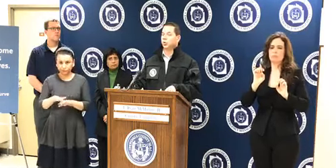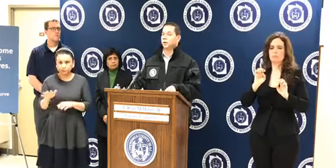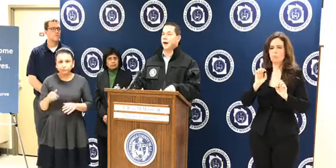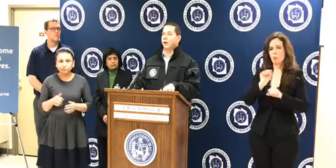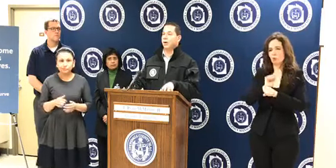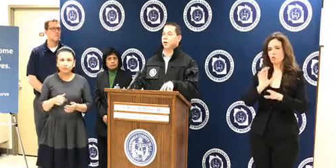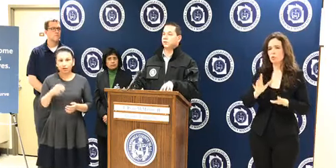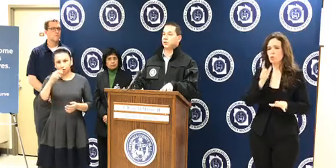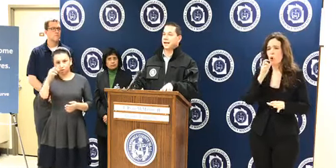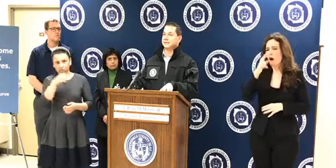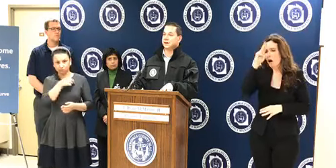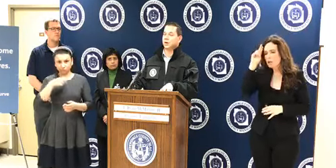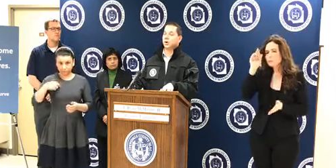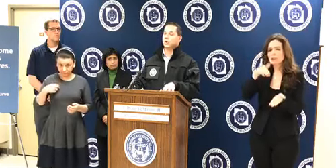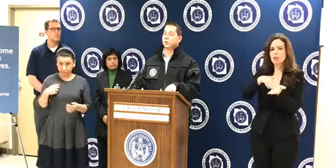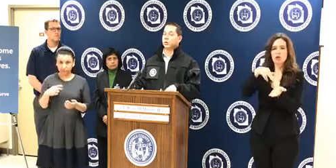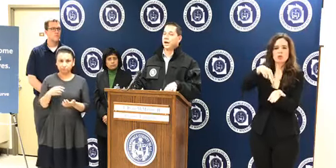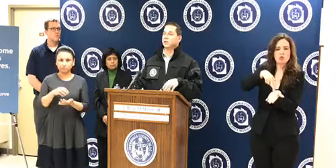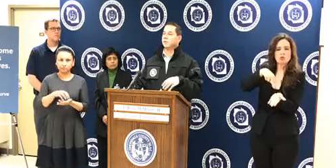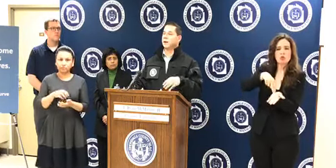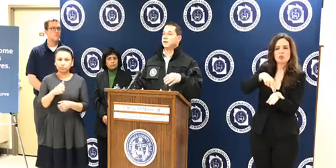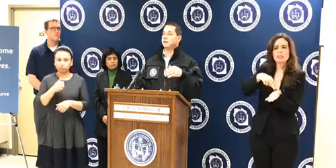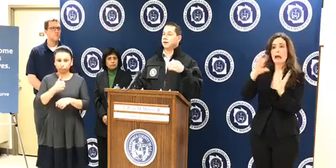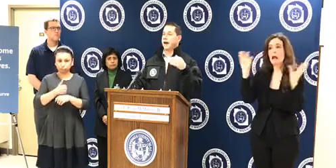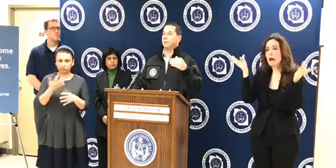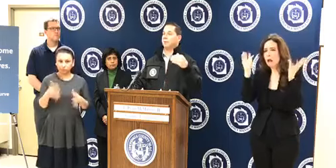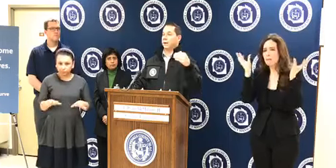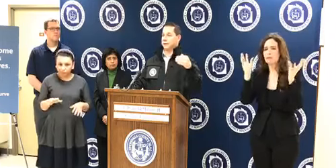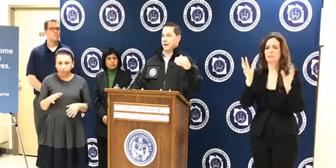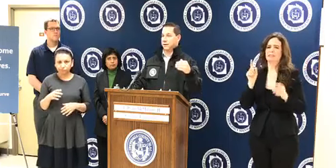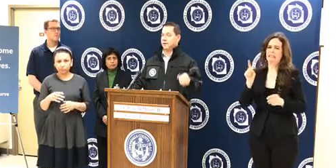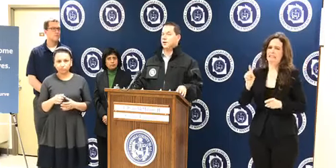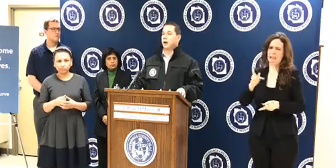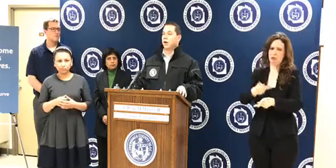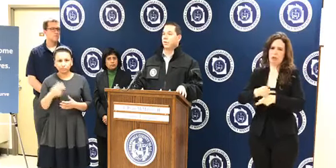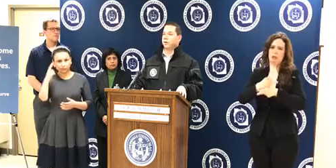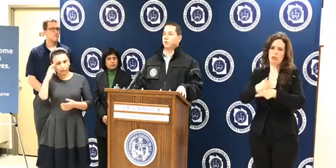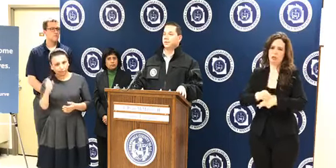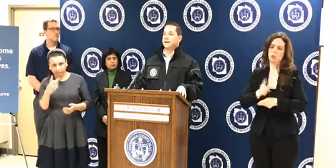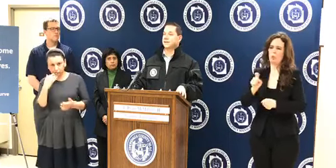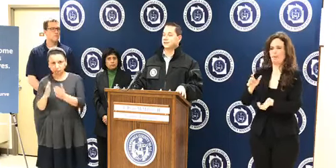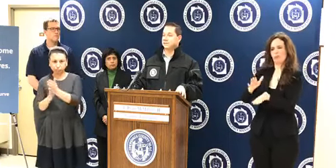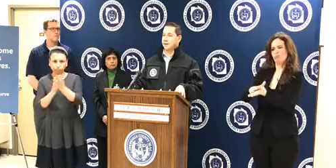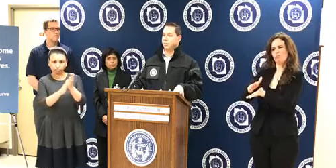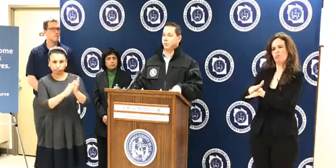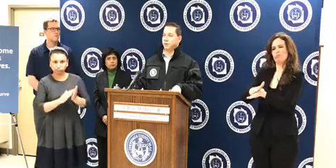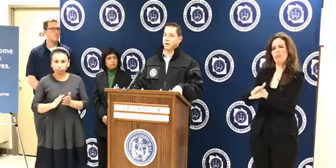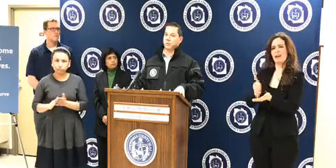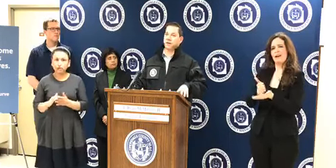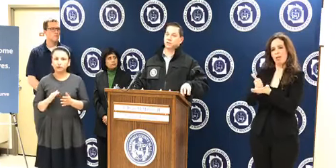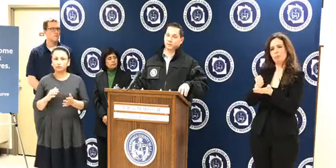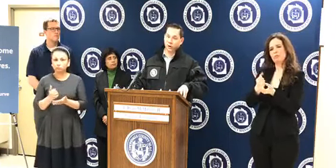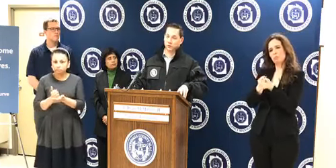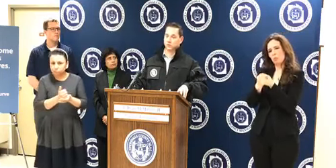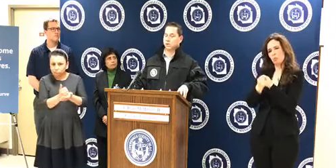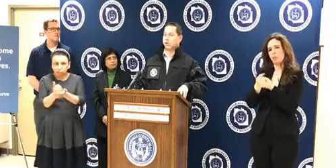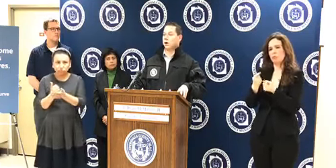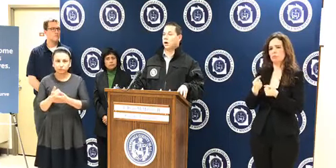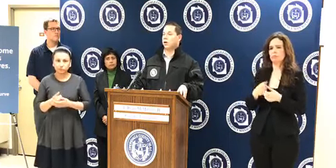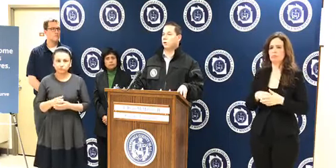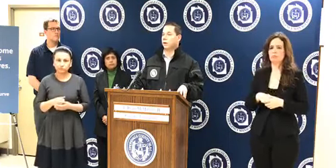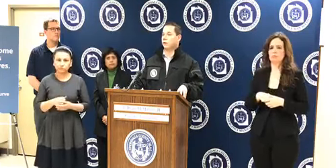hospitals. We now have slots there. We realize we may need to complement that. From a testing standpoint, that was actually